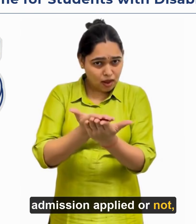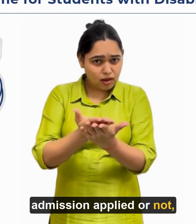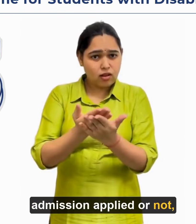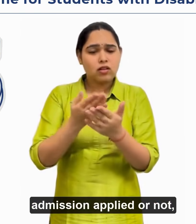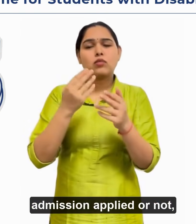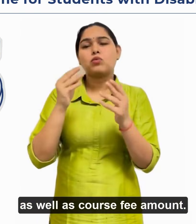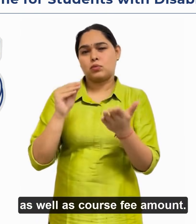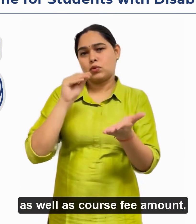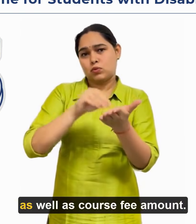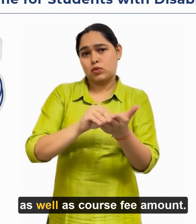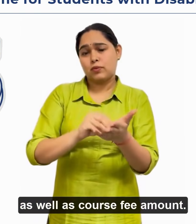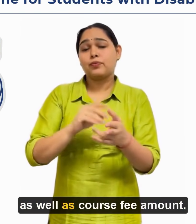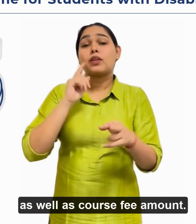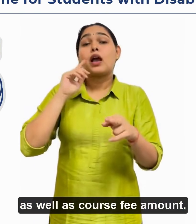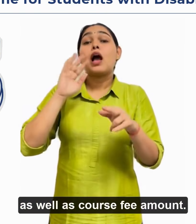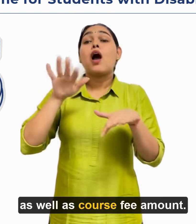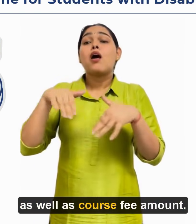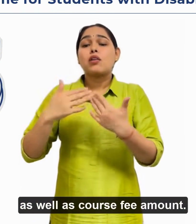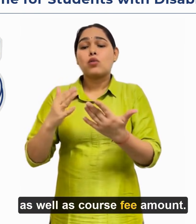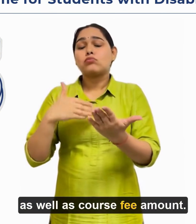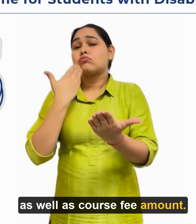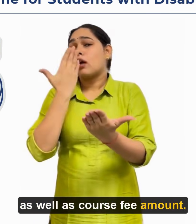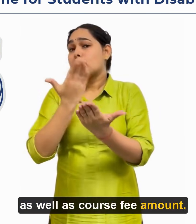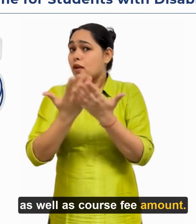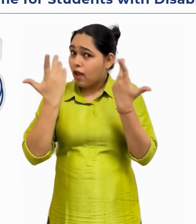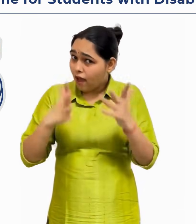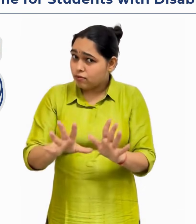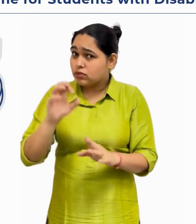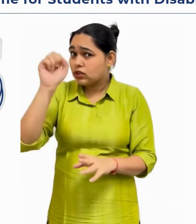not, as well as your course fee amount.